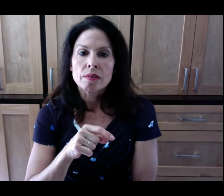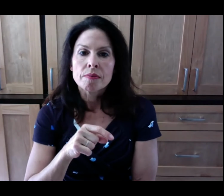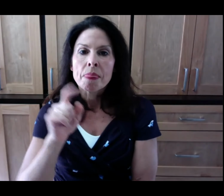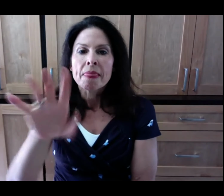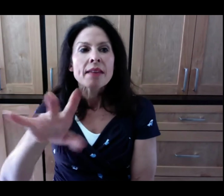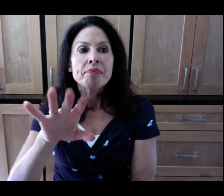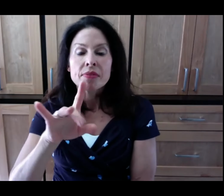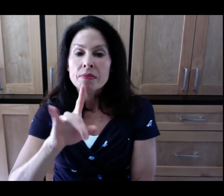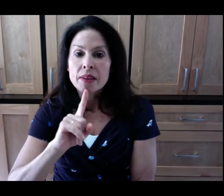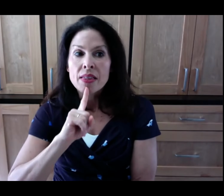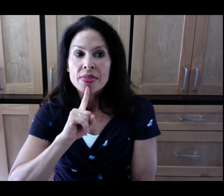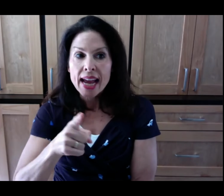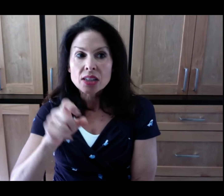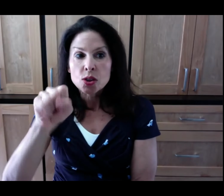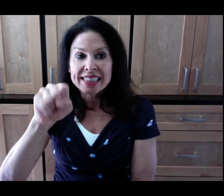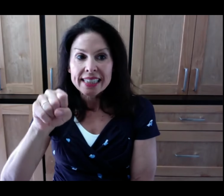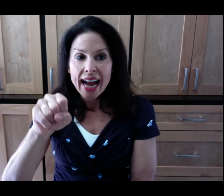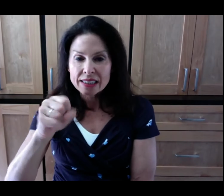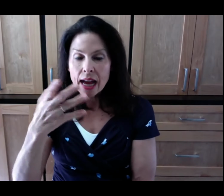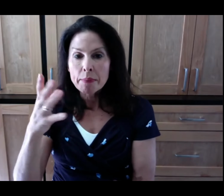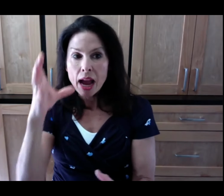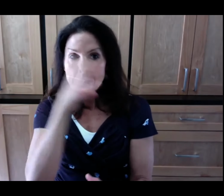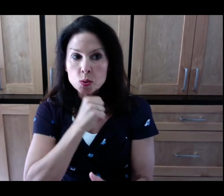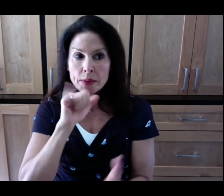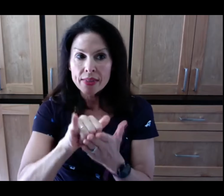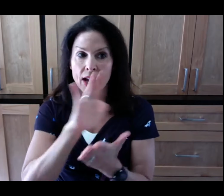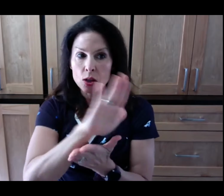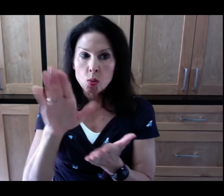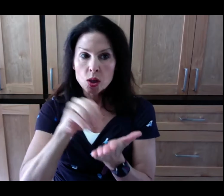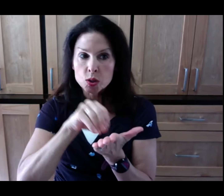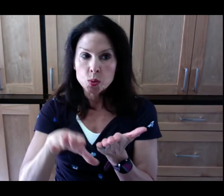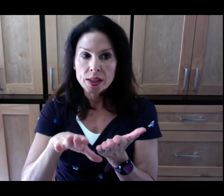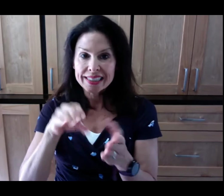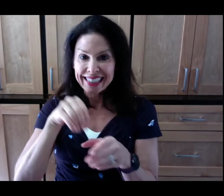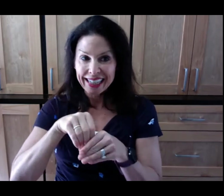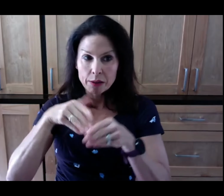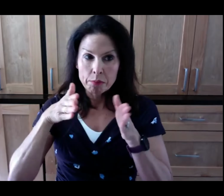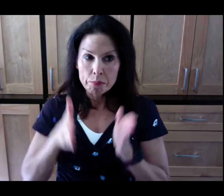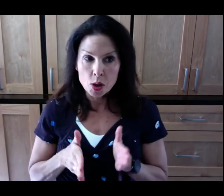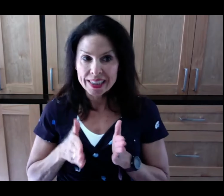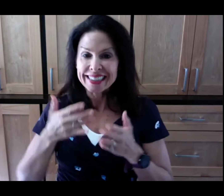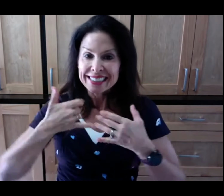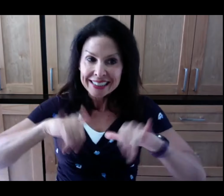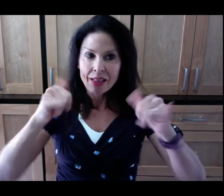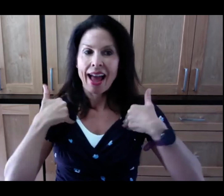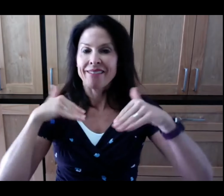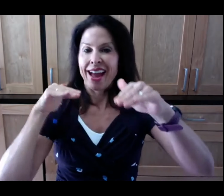Or yeah, I'm just trying to figure out how it can apply. Yes, I'm going to assume that your students are in person right